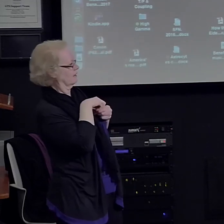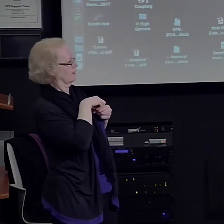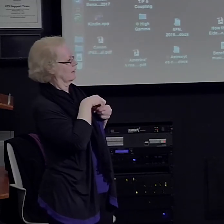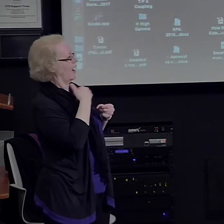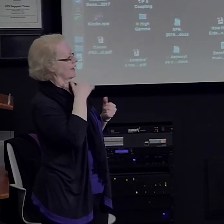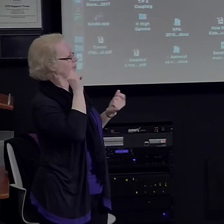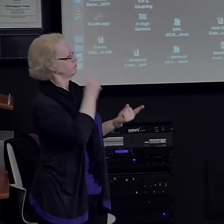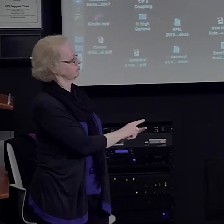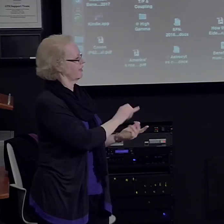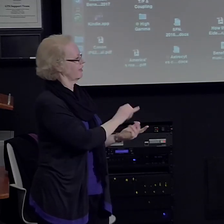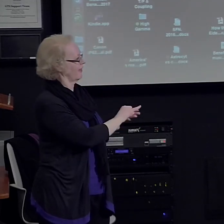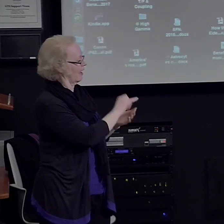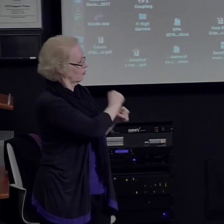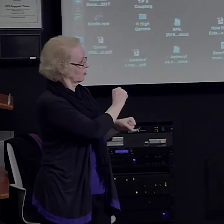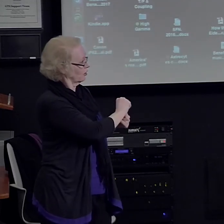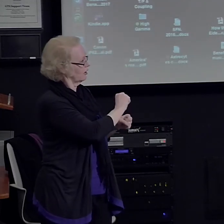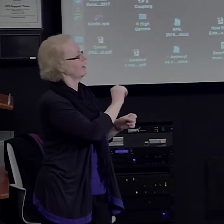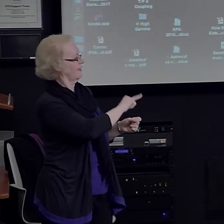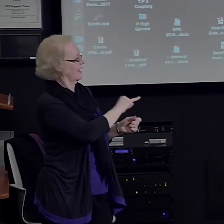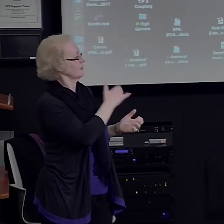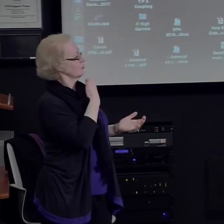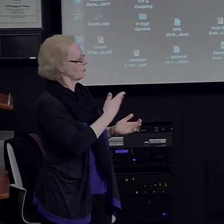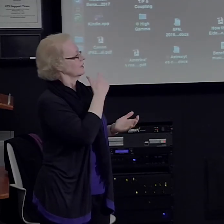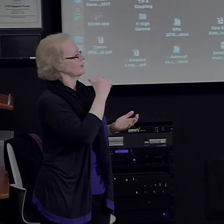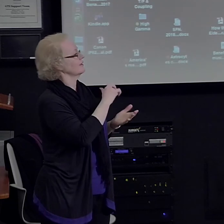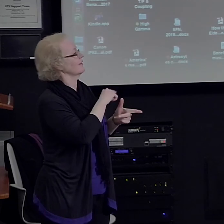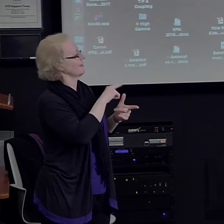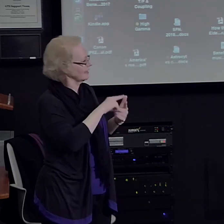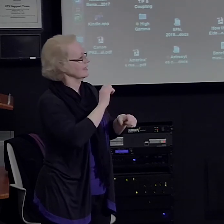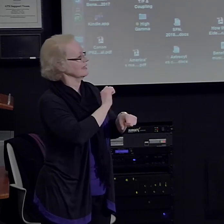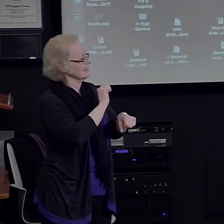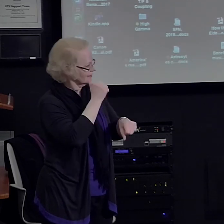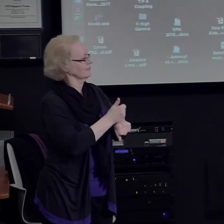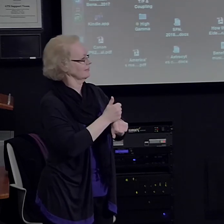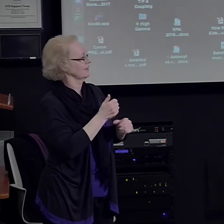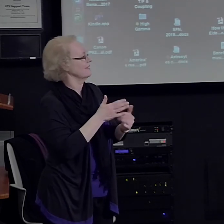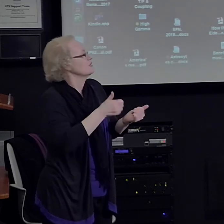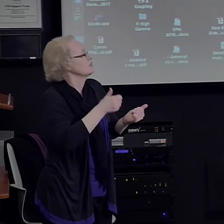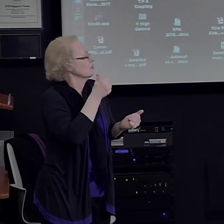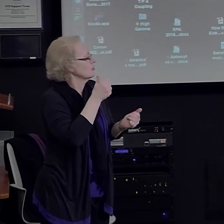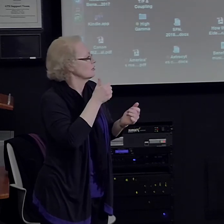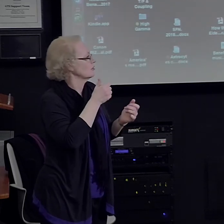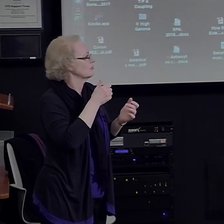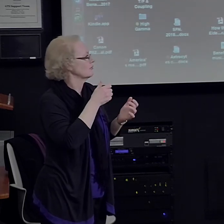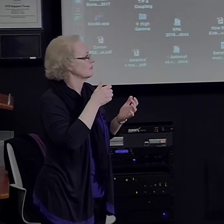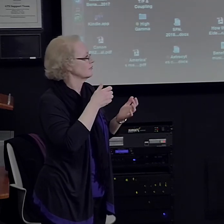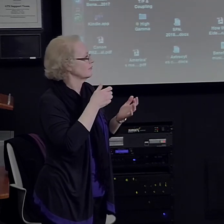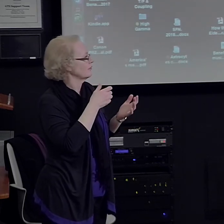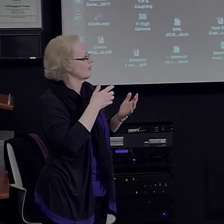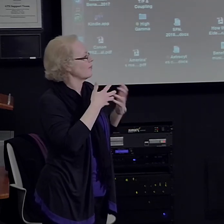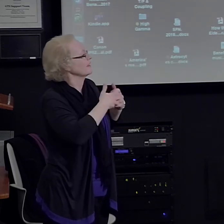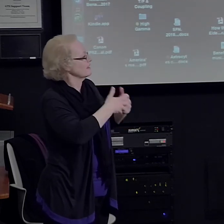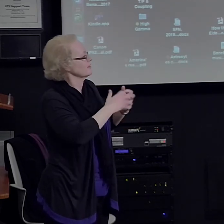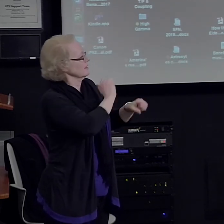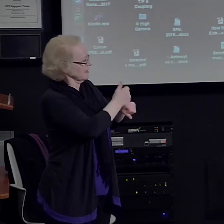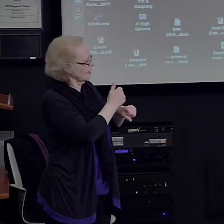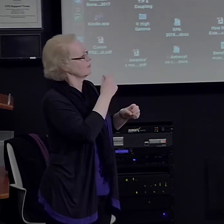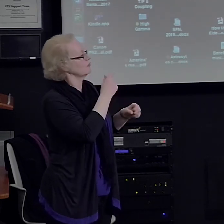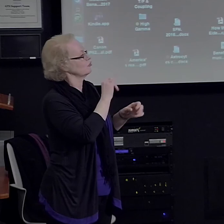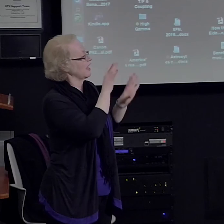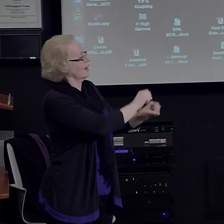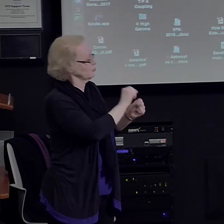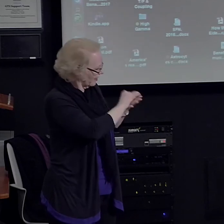that's good because that makes it easier for you to set up the mechanisms that capture that information and relate it to other